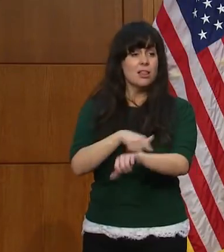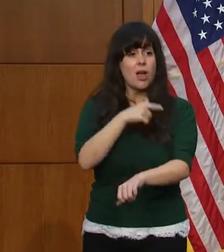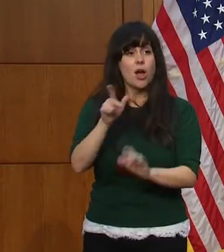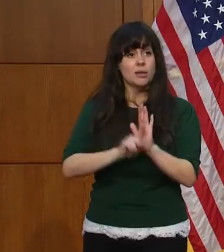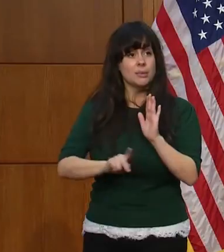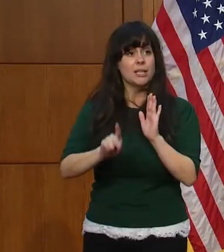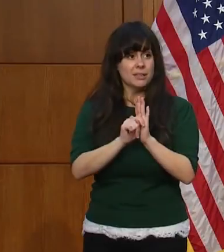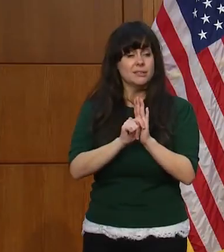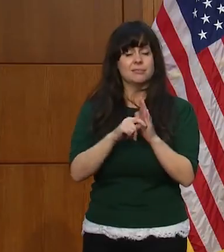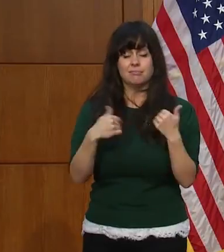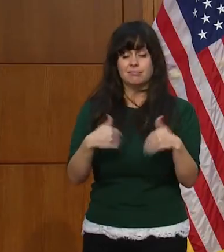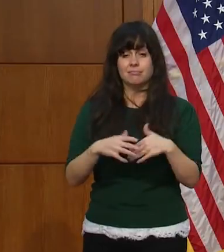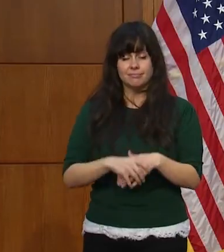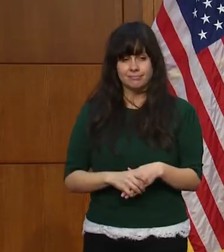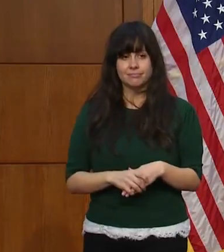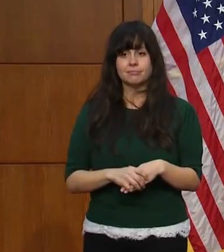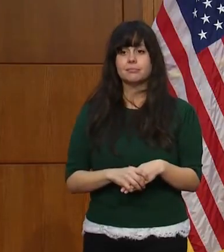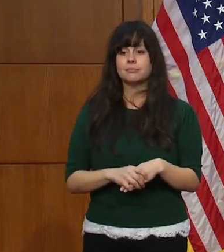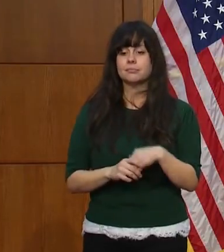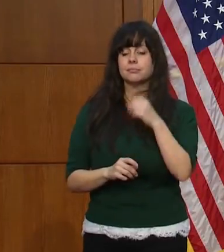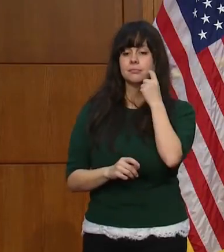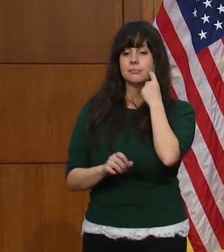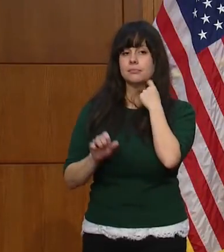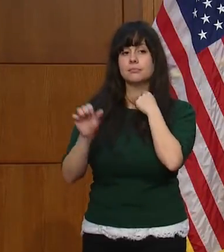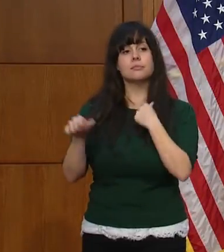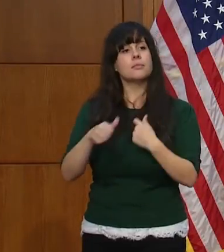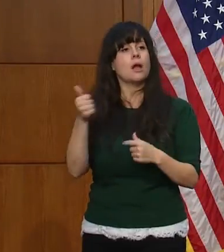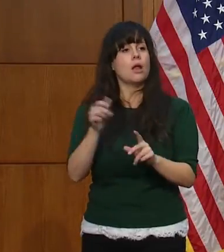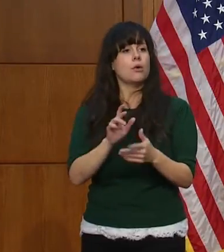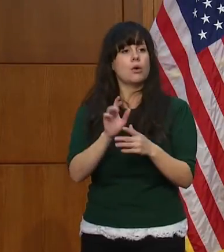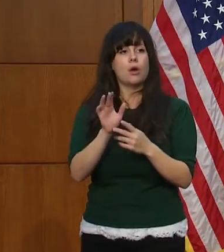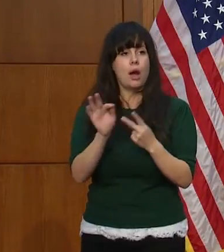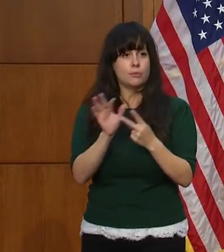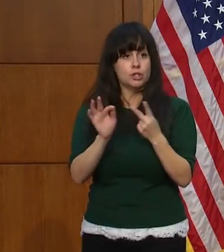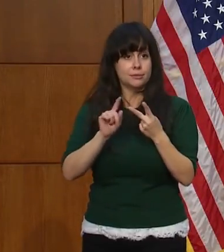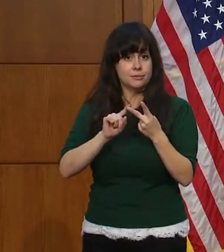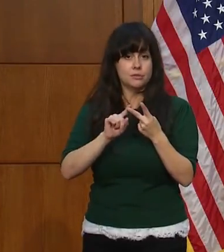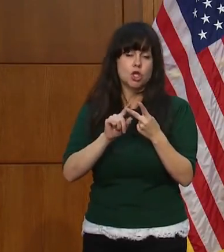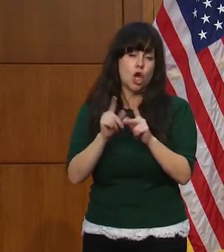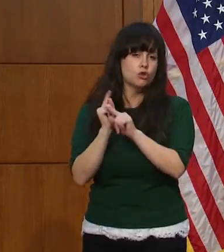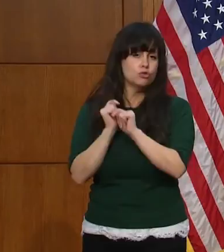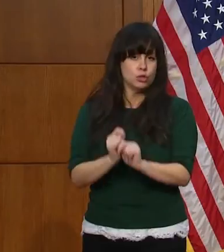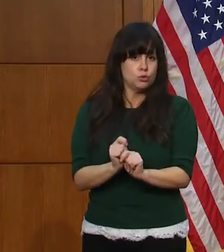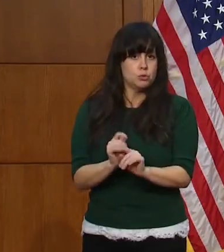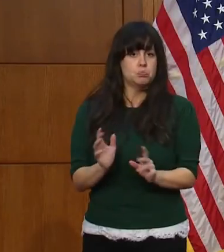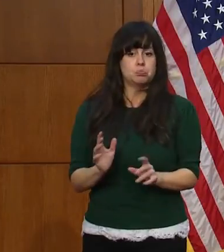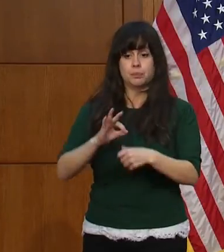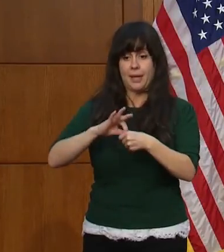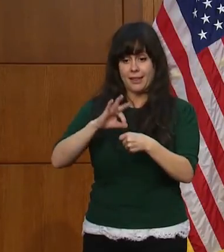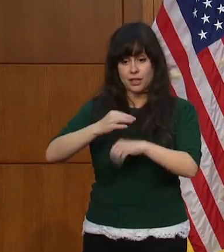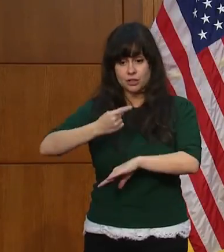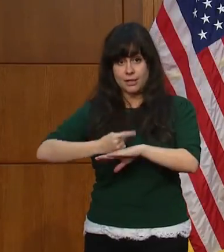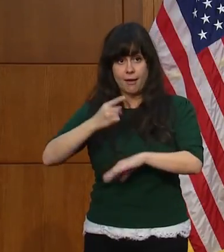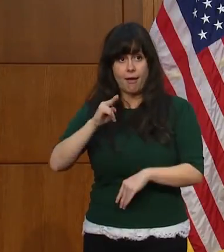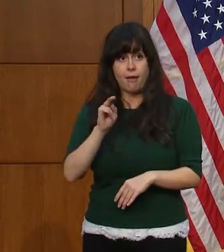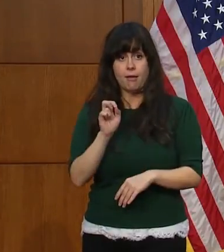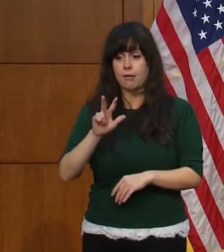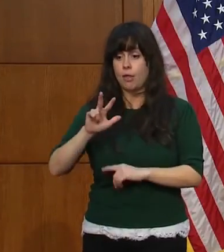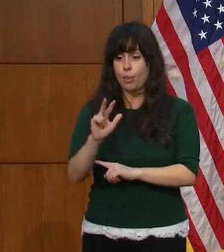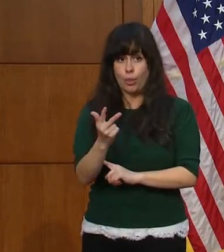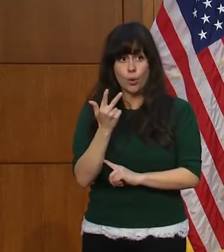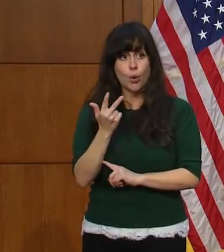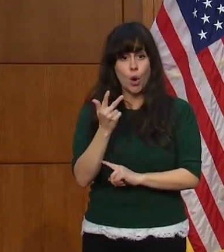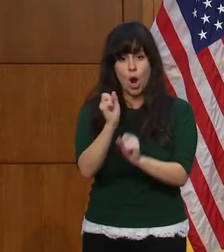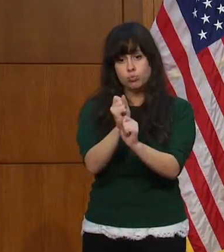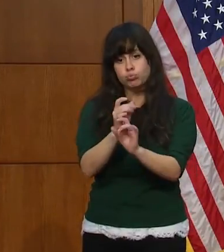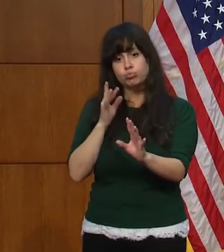any state. The other is the traditional option. You can vote on Election Day. Polls will